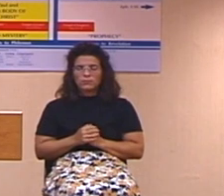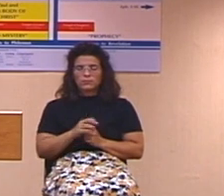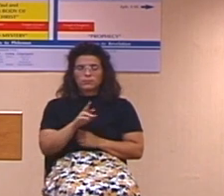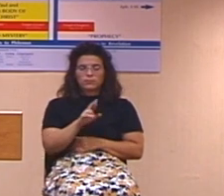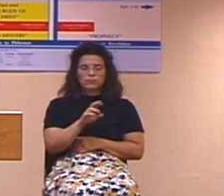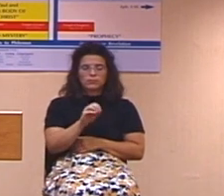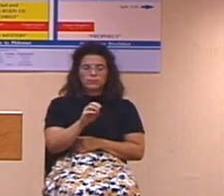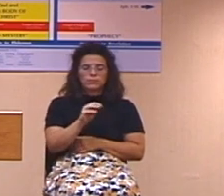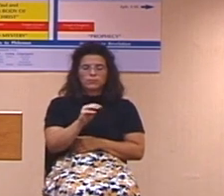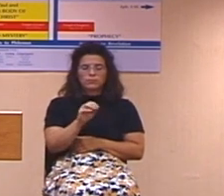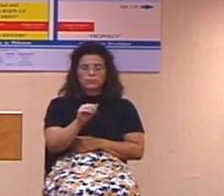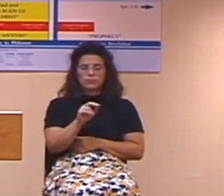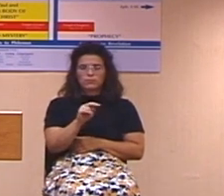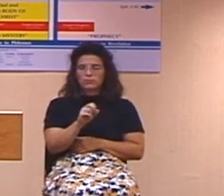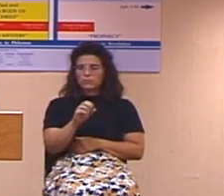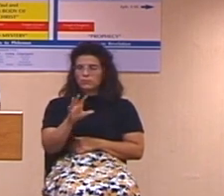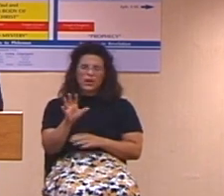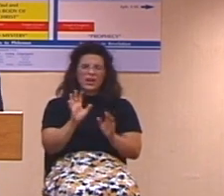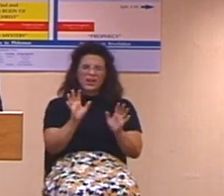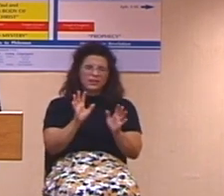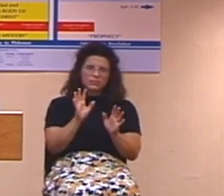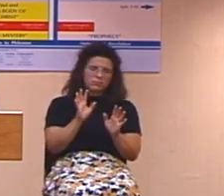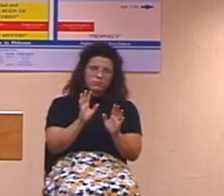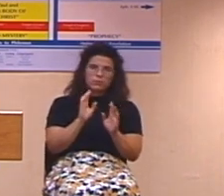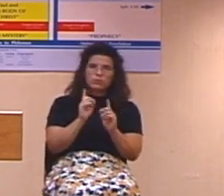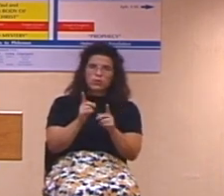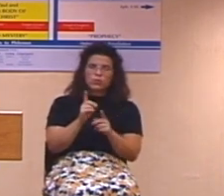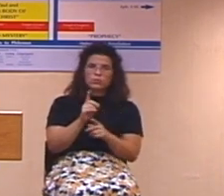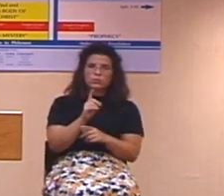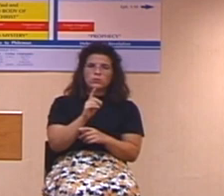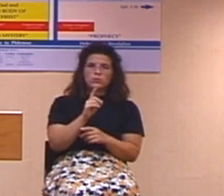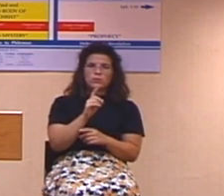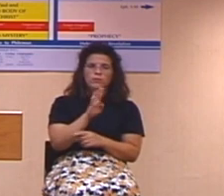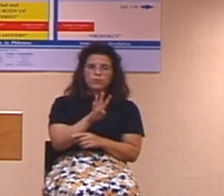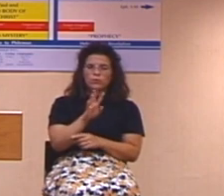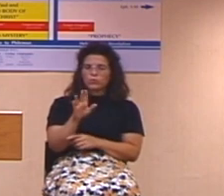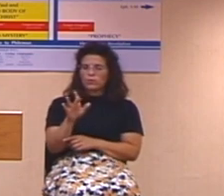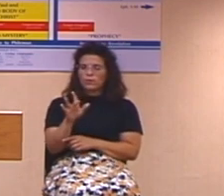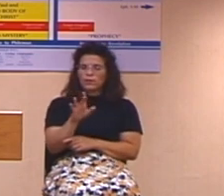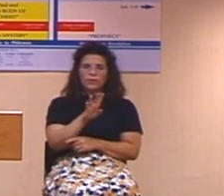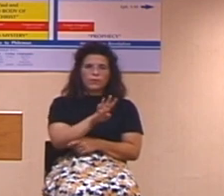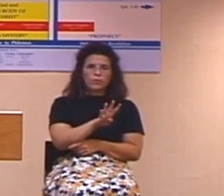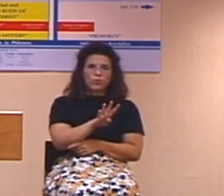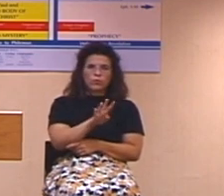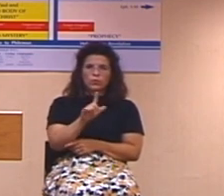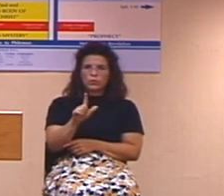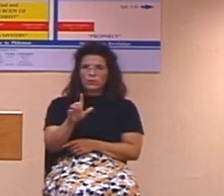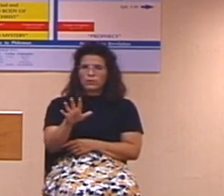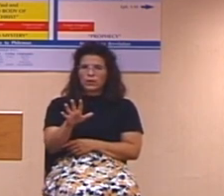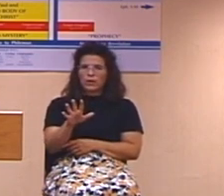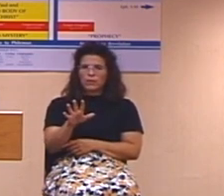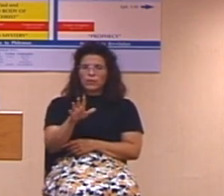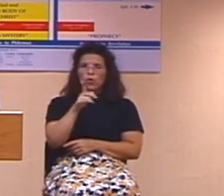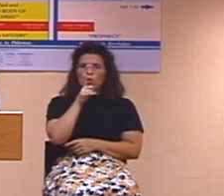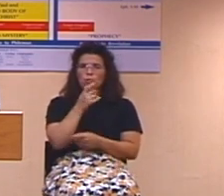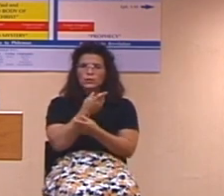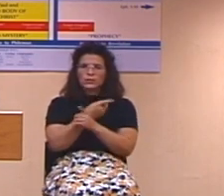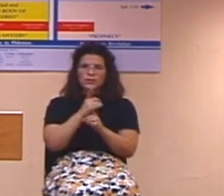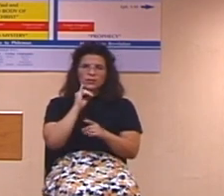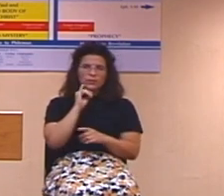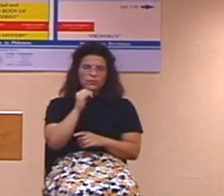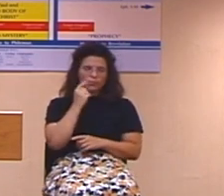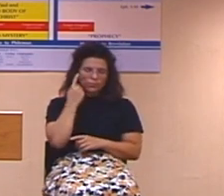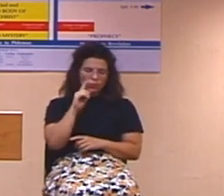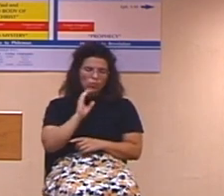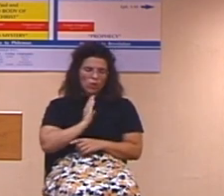Romans 5. I actually stop on your way in verse 25 of chapter 4. Who was delivered for our